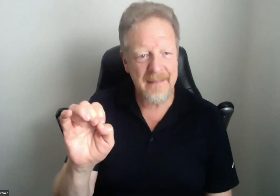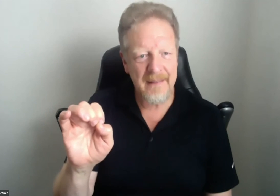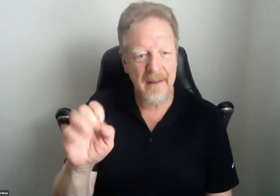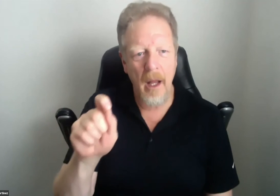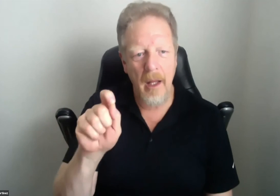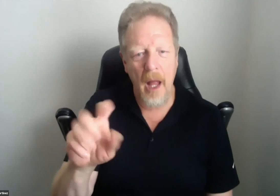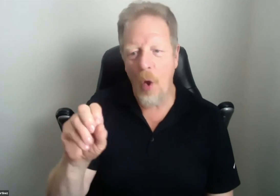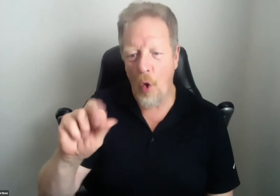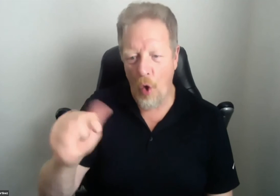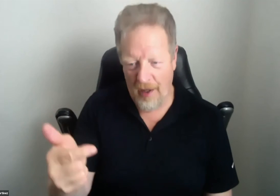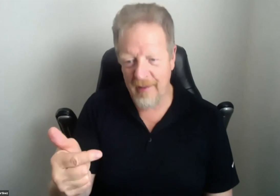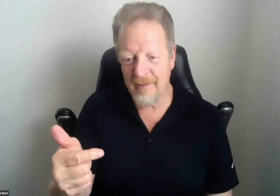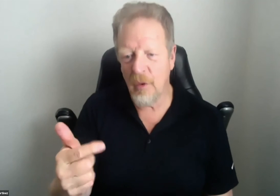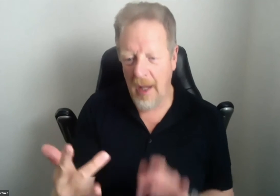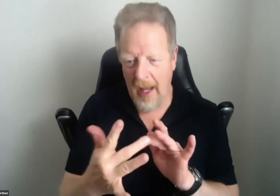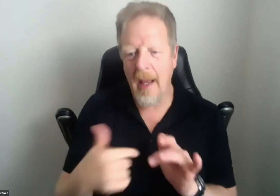CHEBERT@workplace.org.